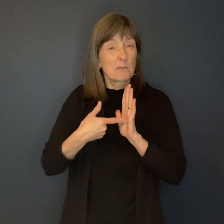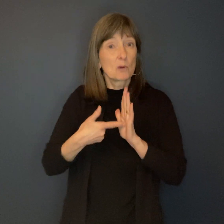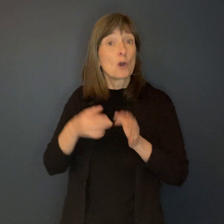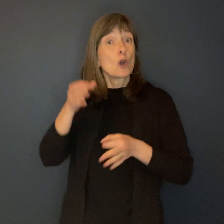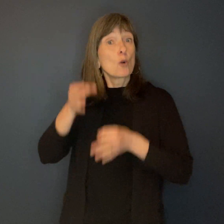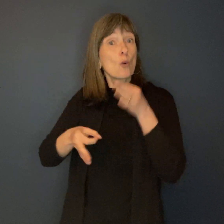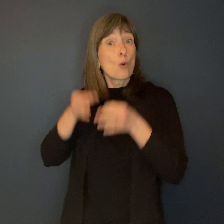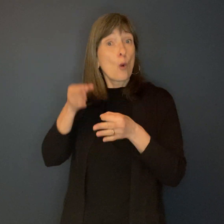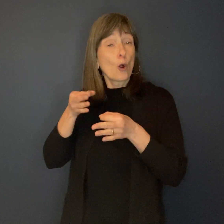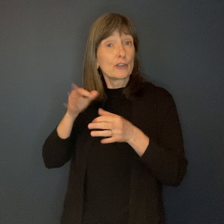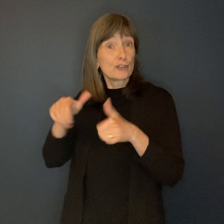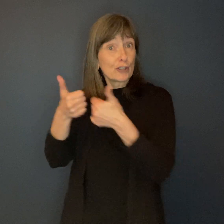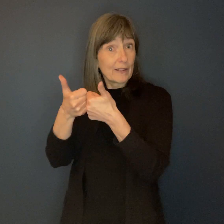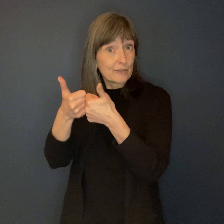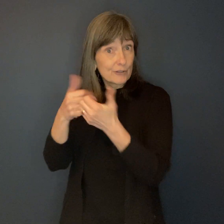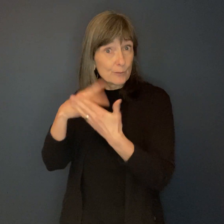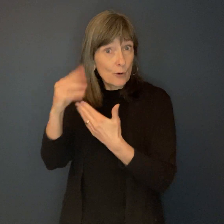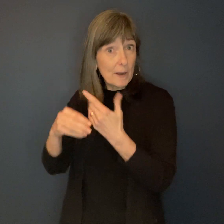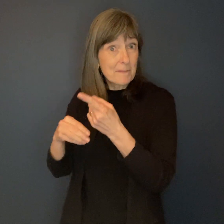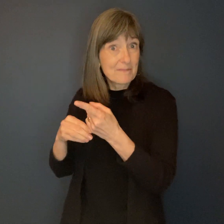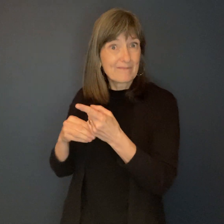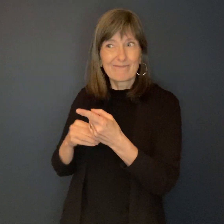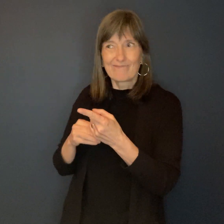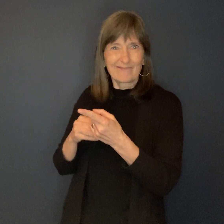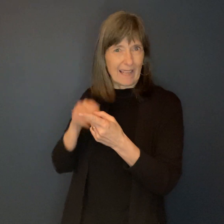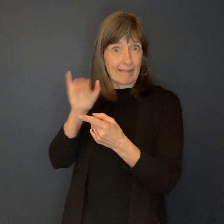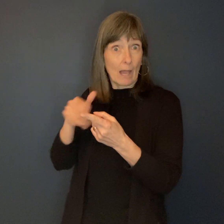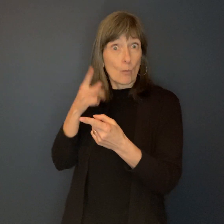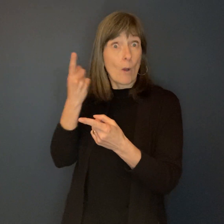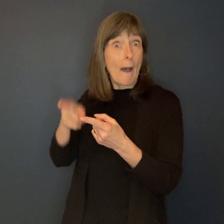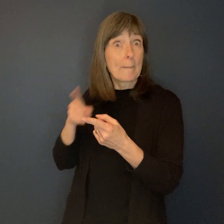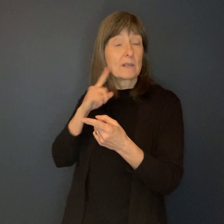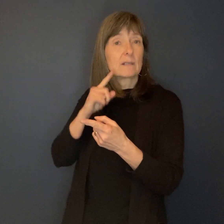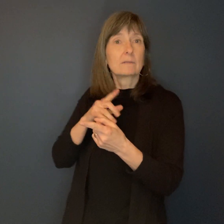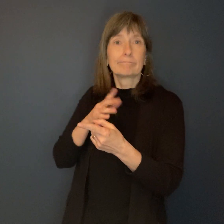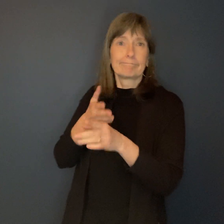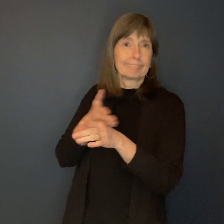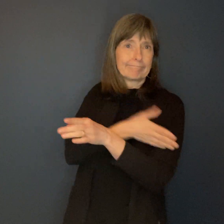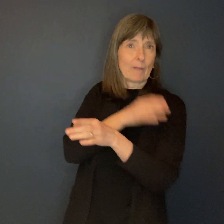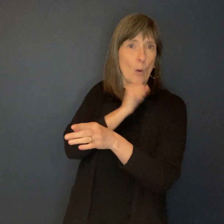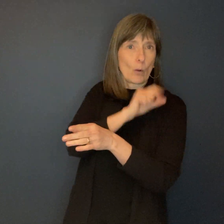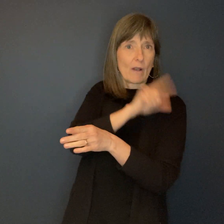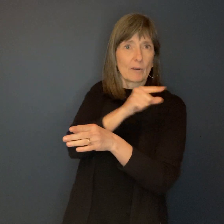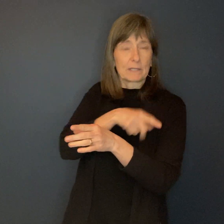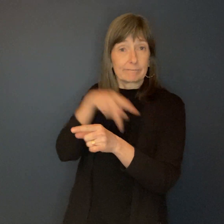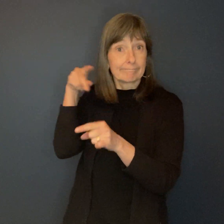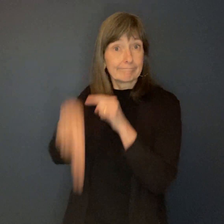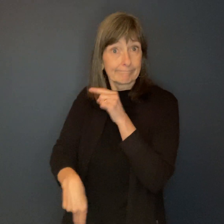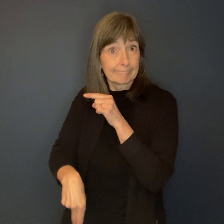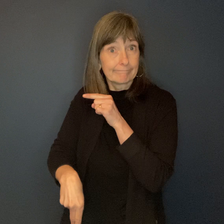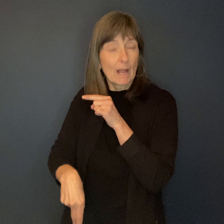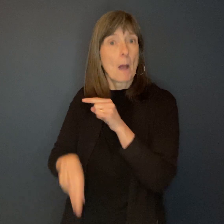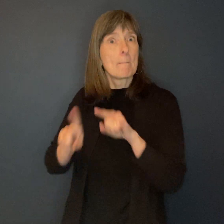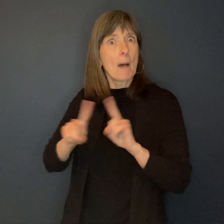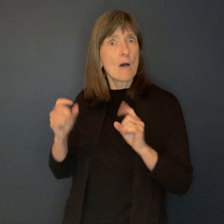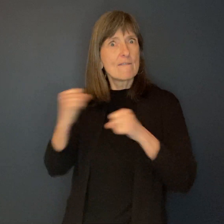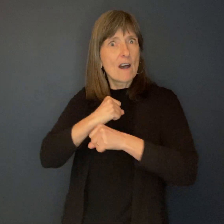time was terminated by a previous administration, was since restored. The